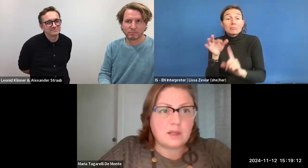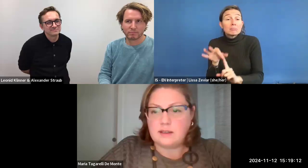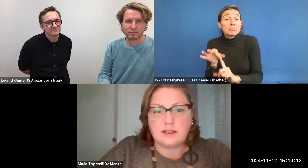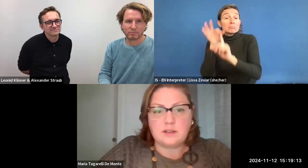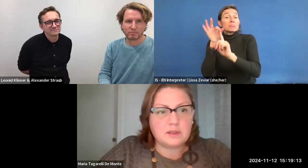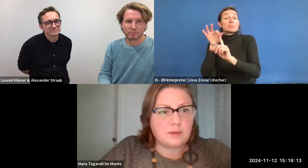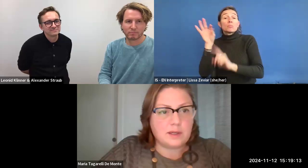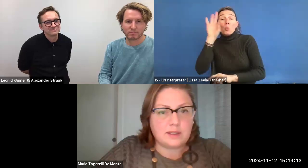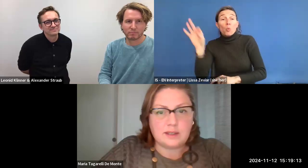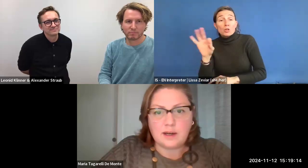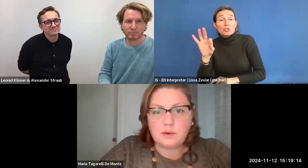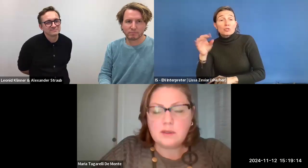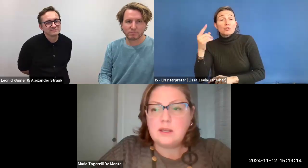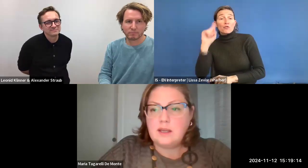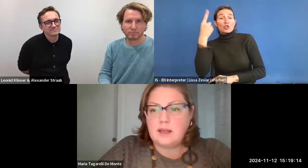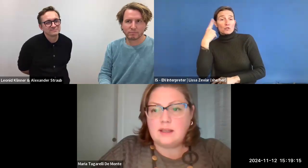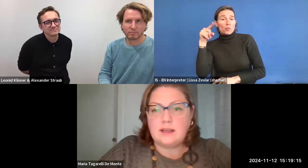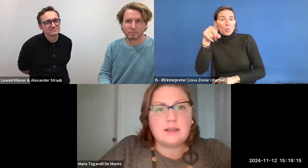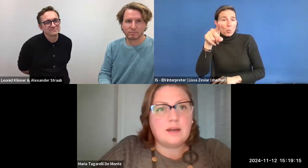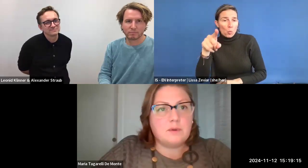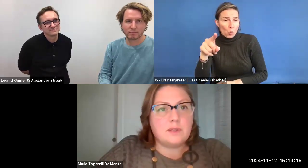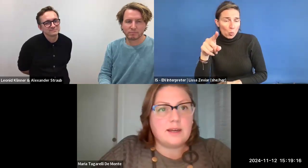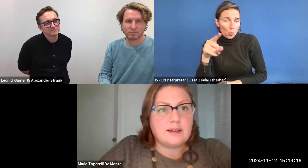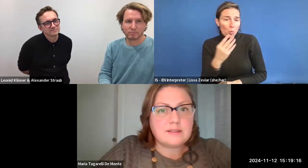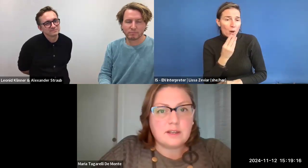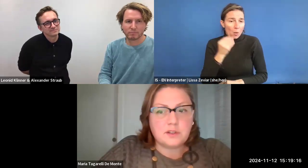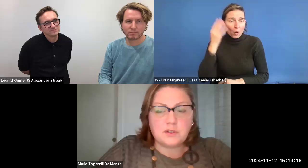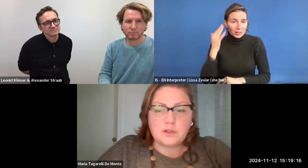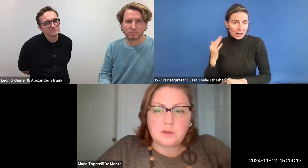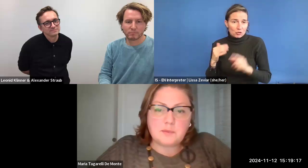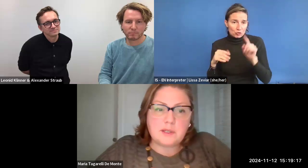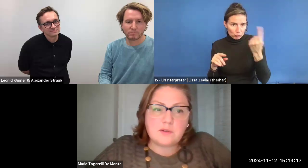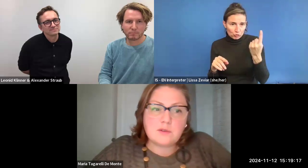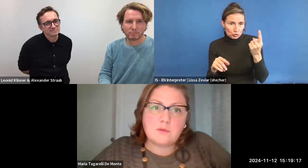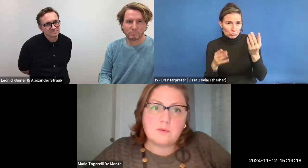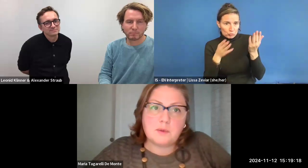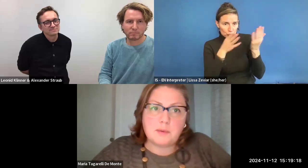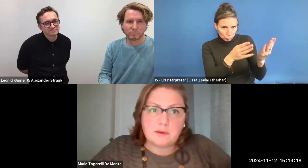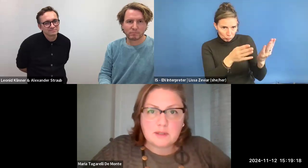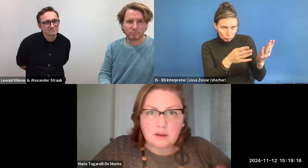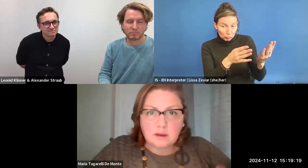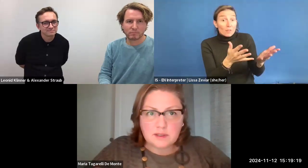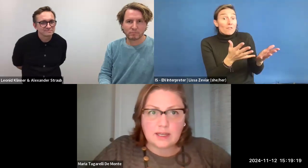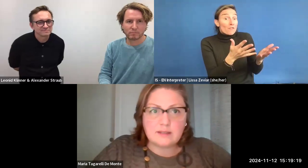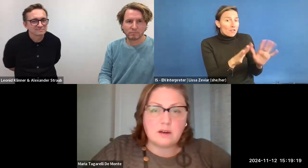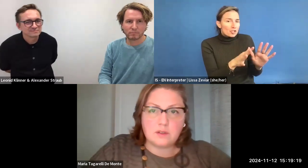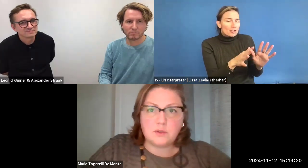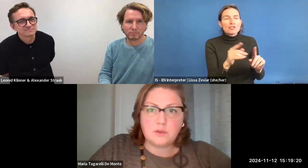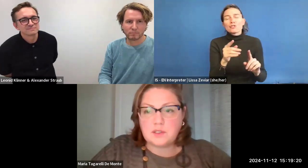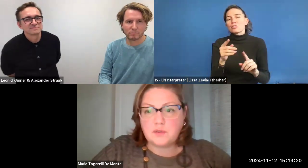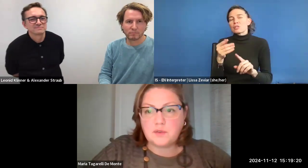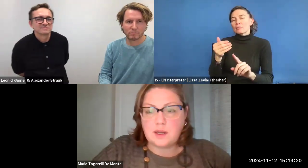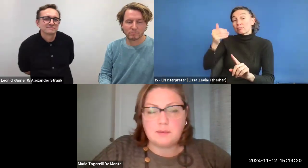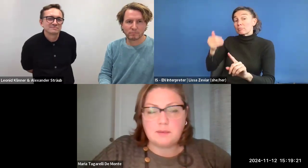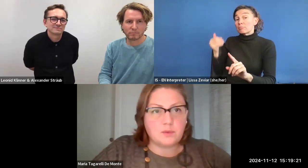and Alexander, we will take one in now. And then I would ask the other speakers to prepare themselves in case there